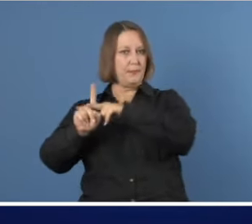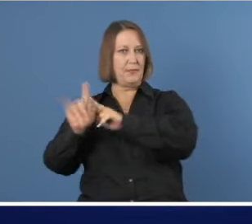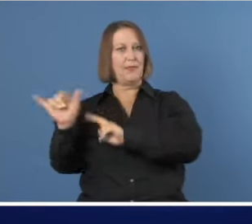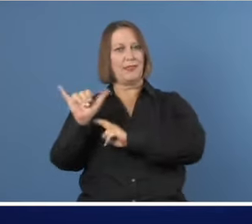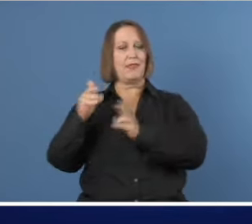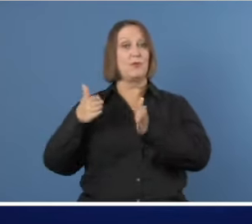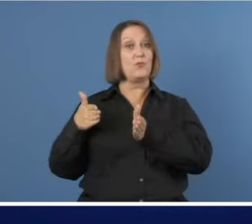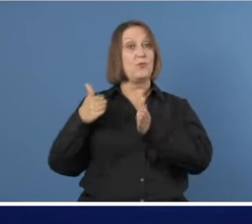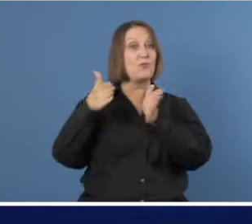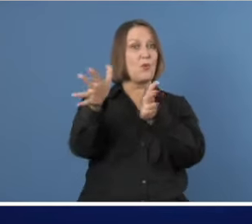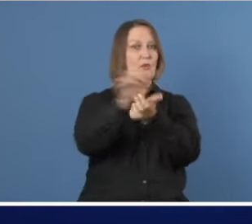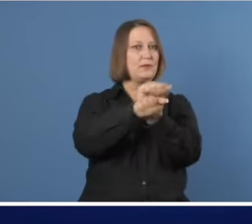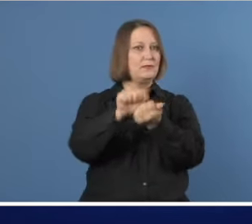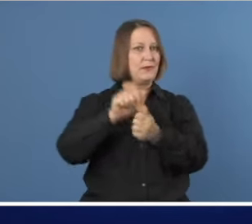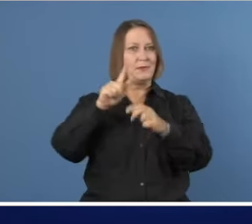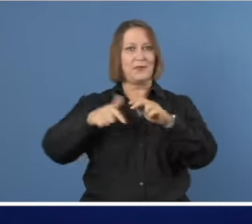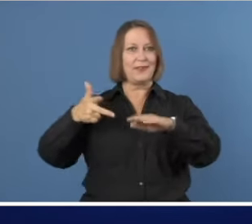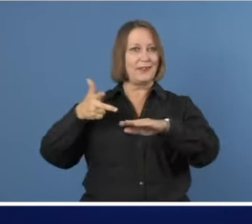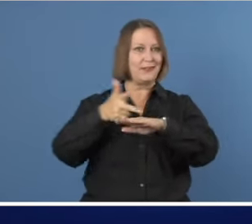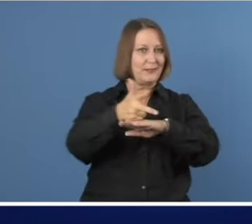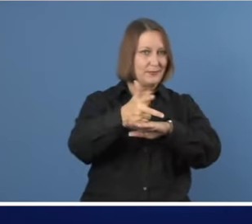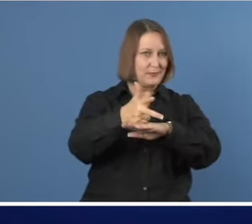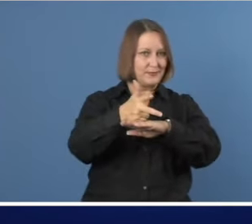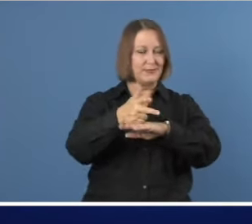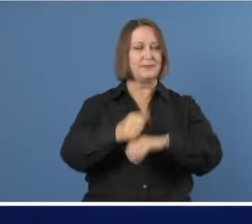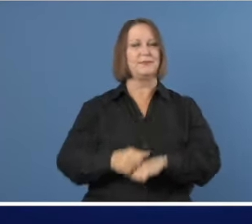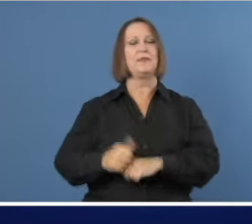Watch for washed out roads,